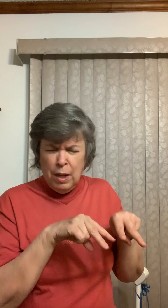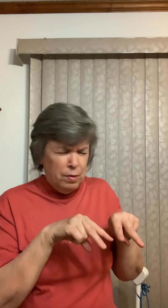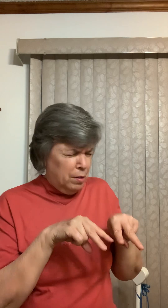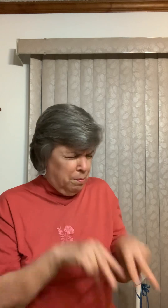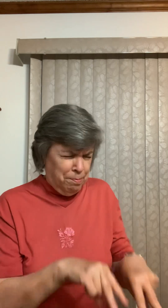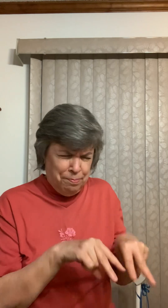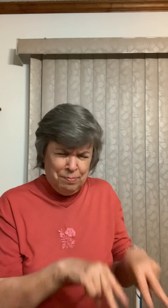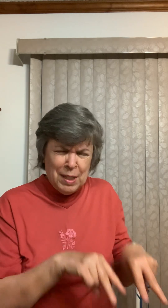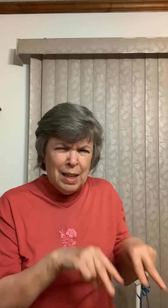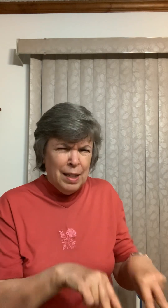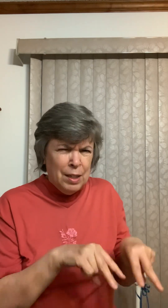a